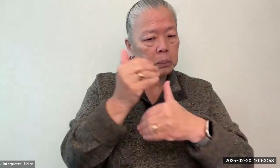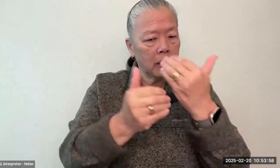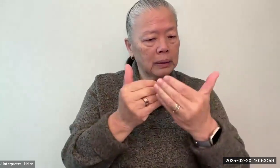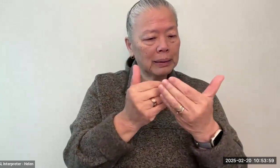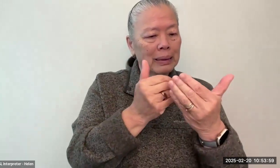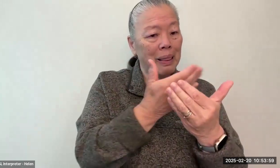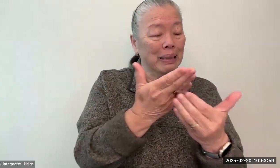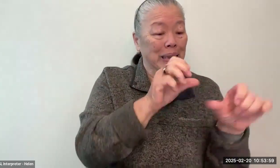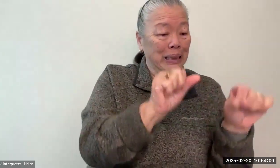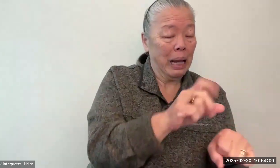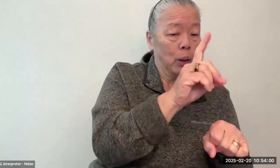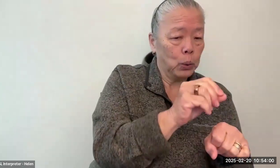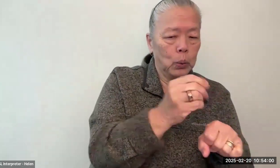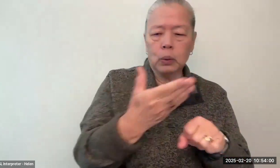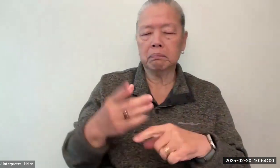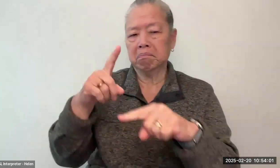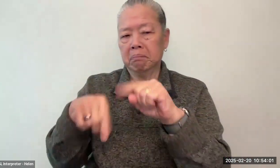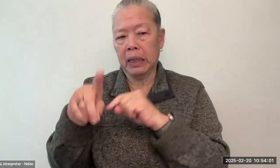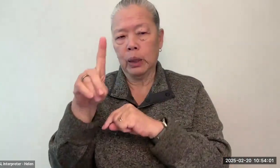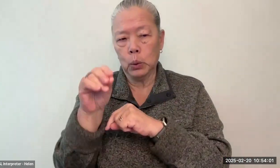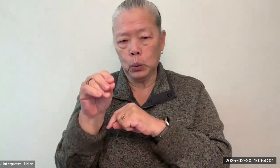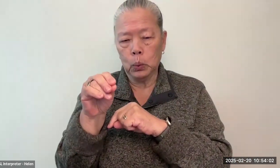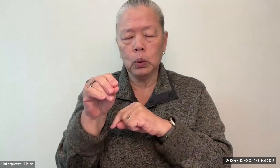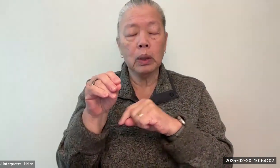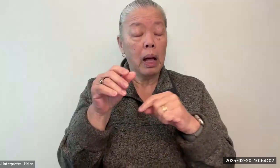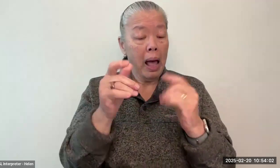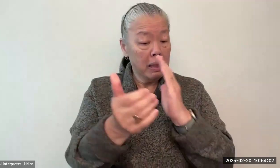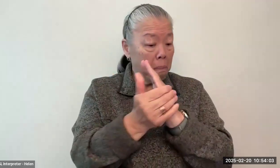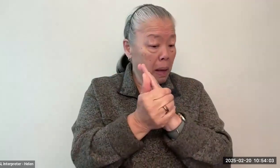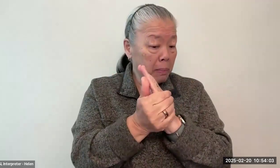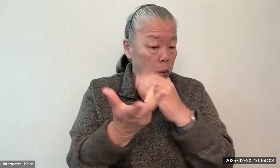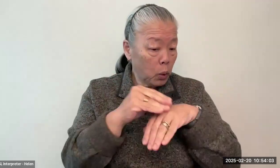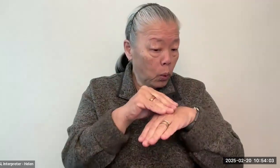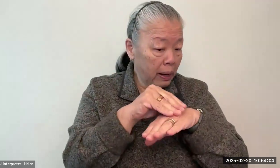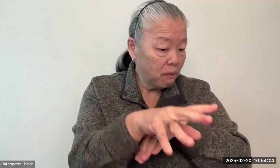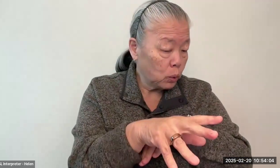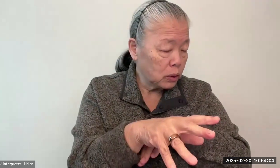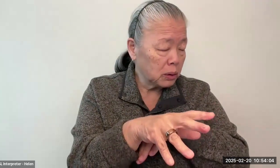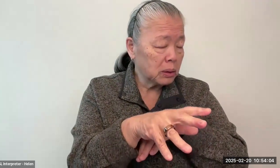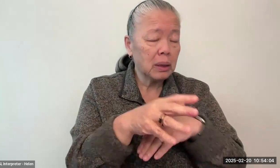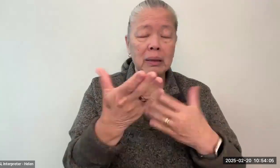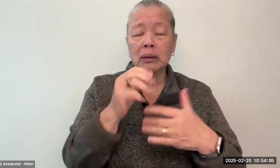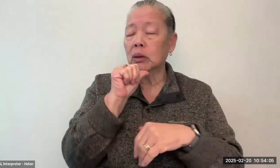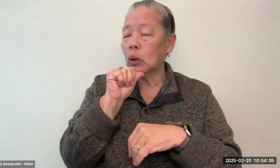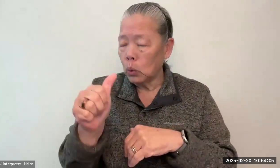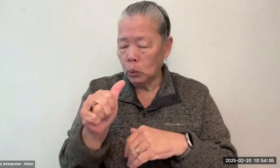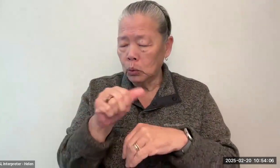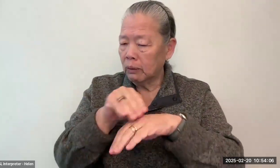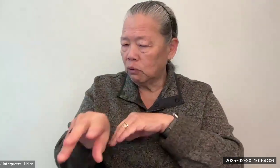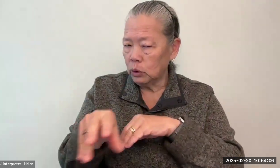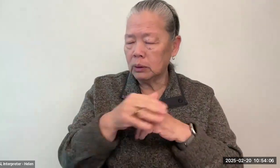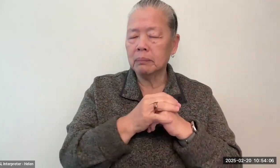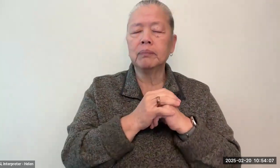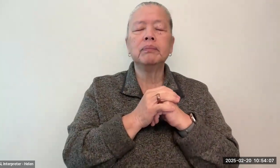do, and what these amendments change and why, and what they do not change. You can